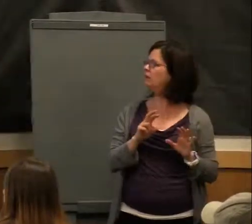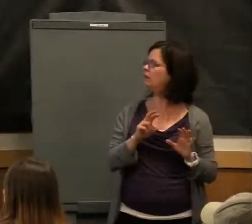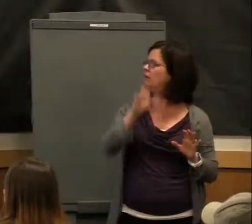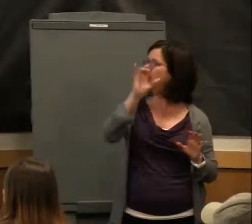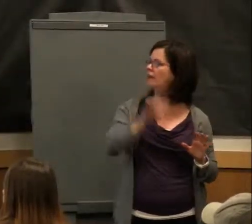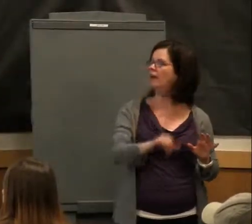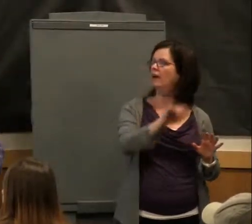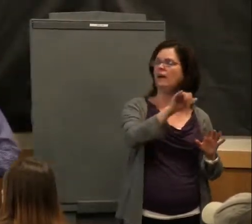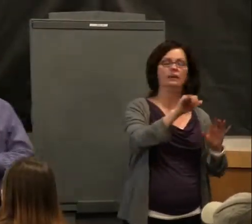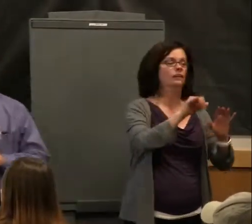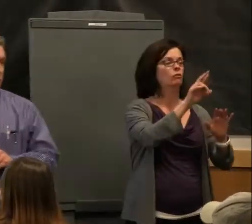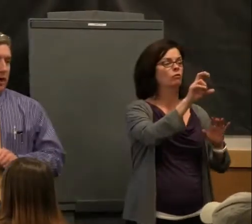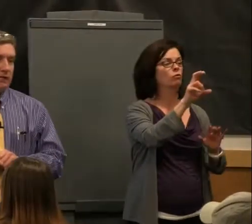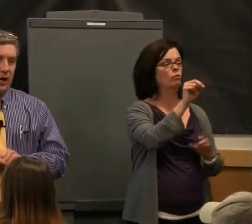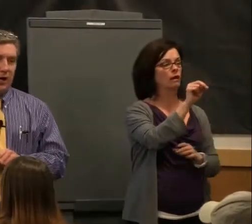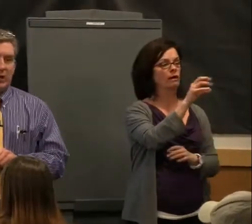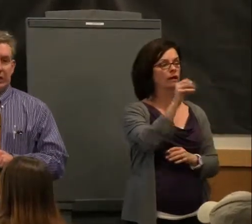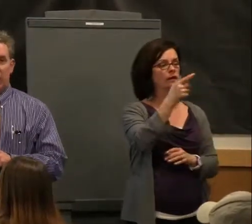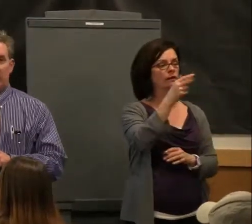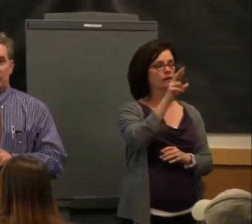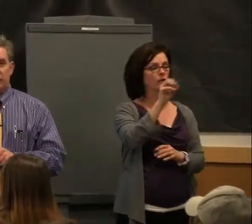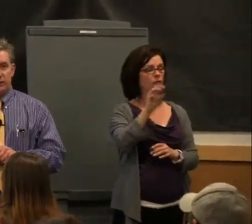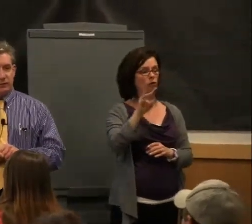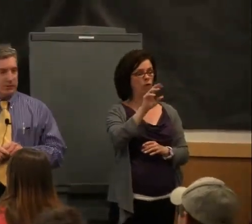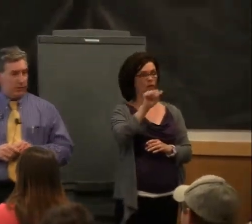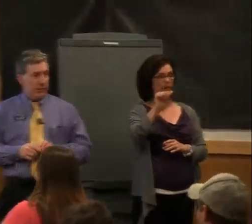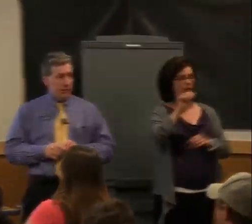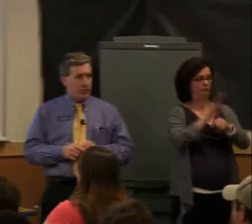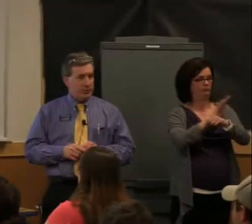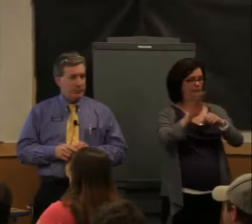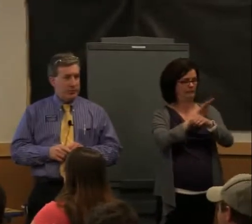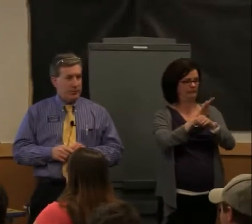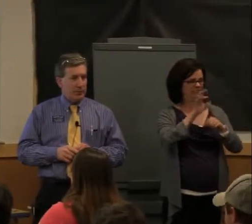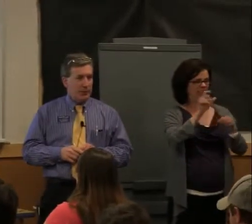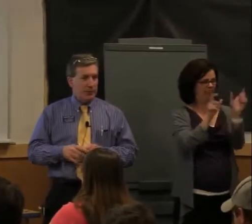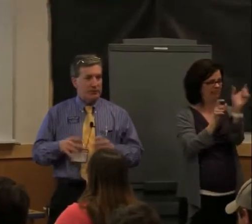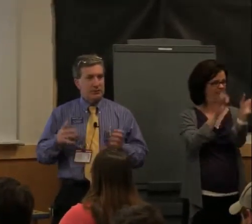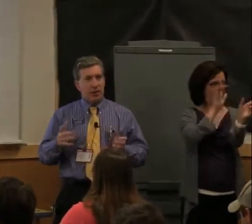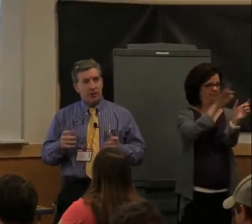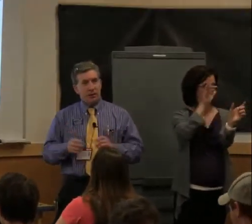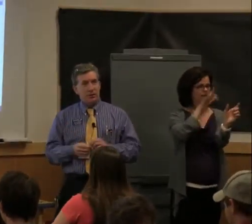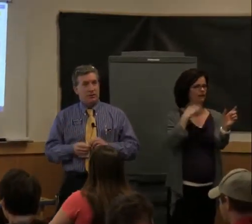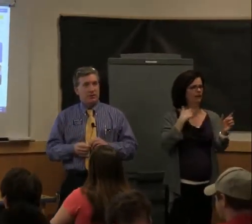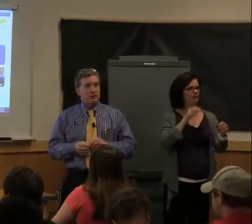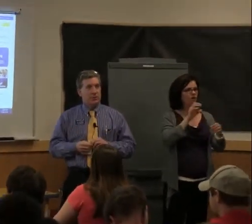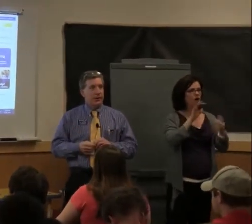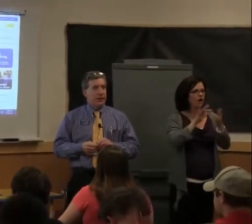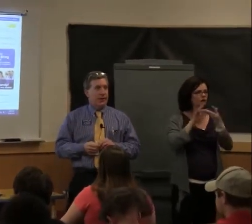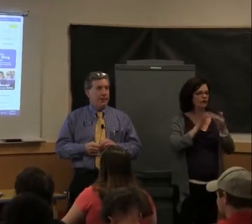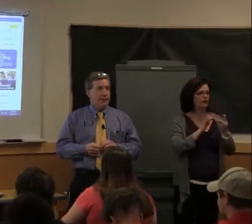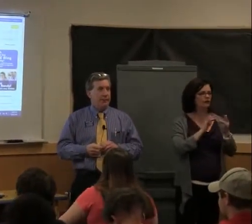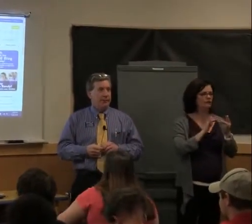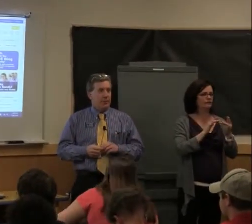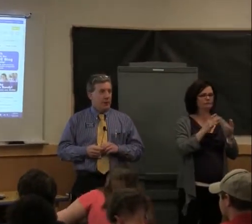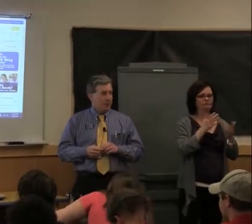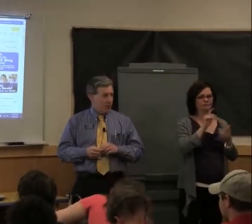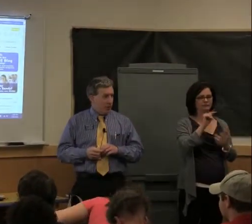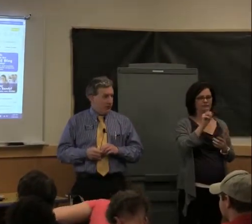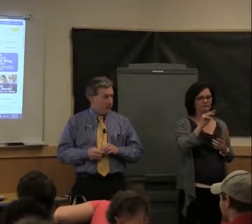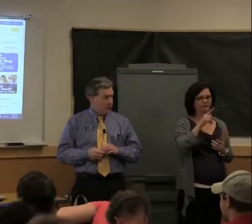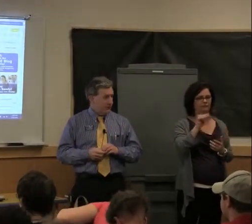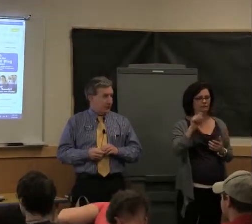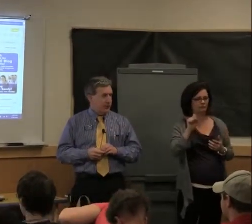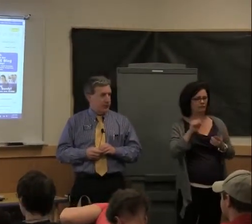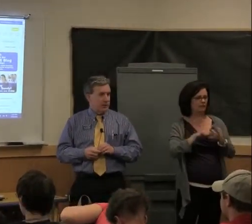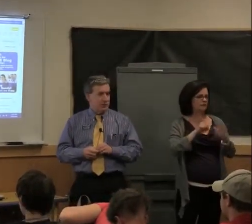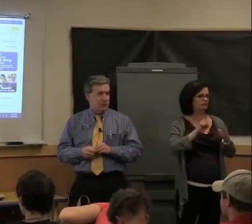says run and grow a business. There are a lot of online resources that are available, templates, articles,